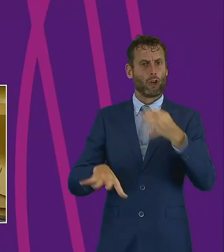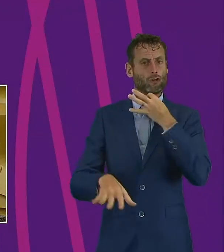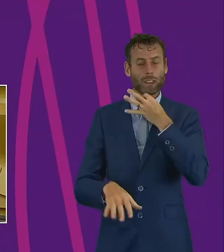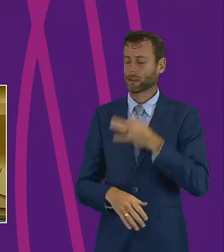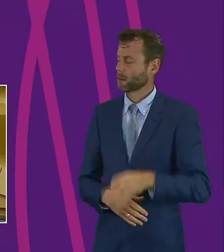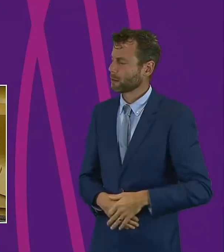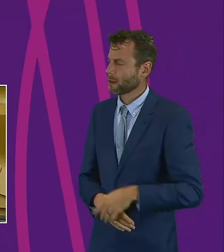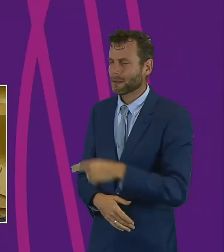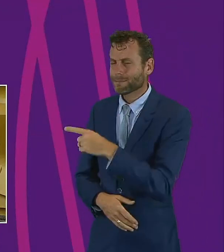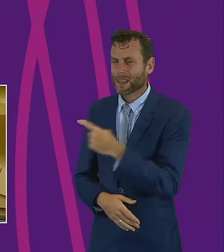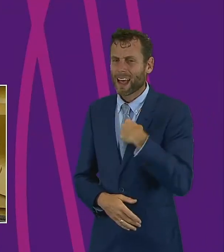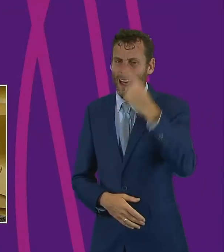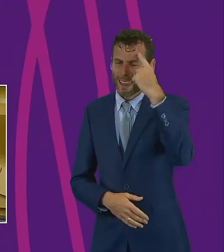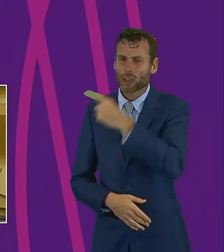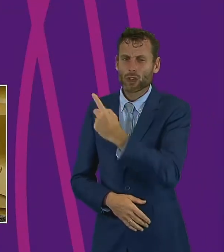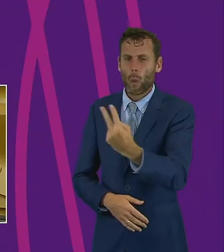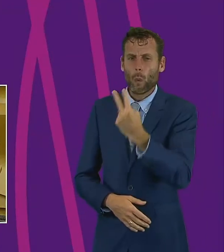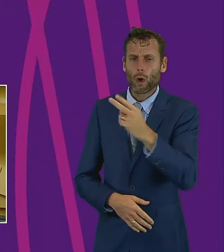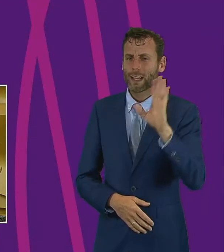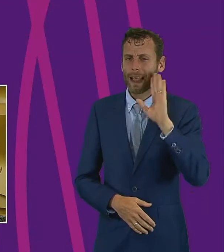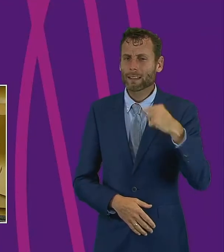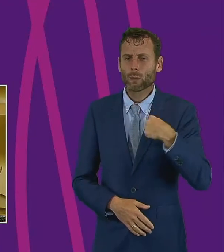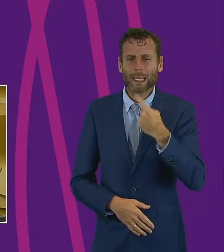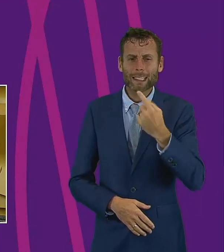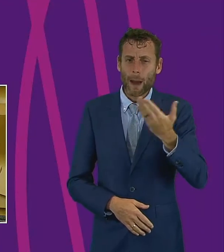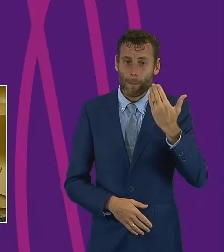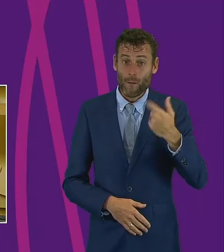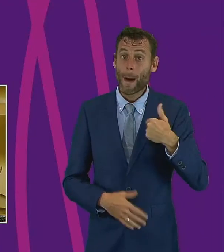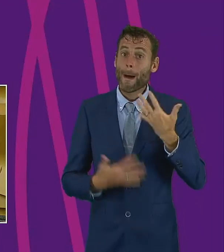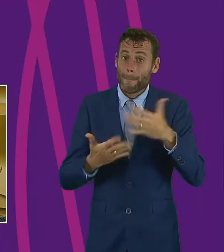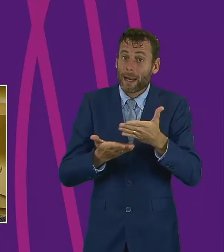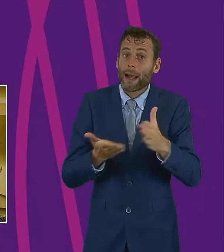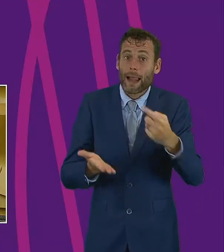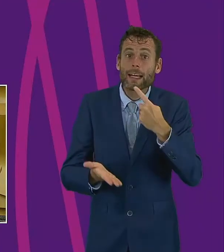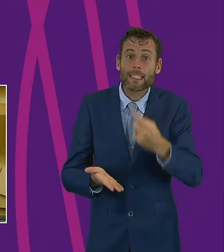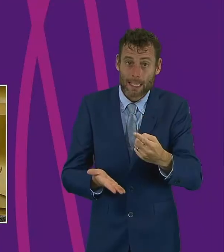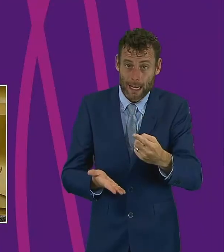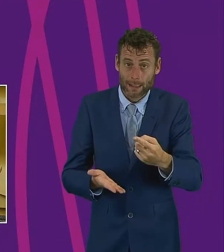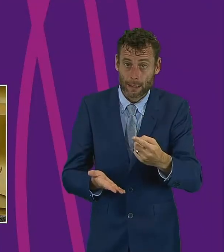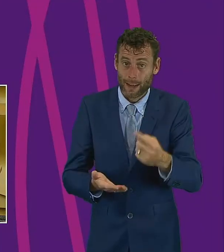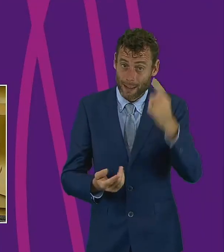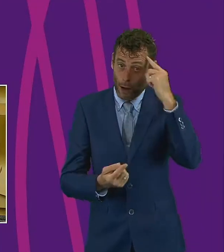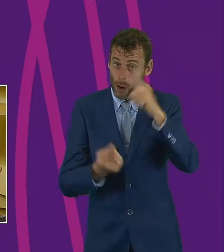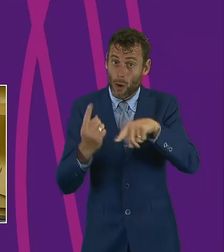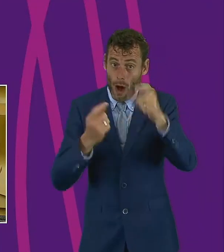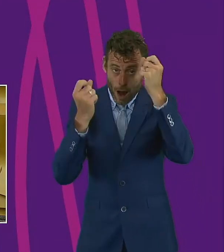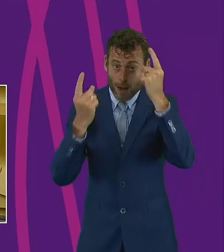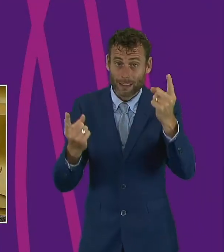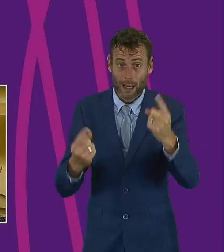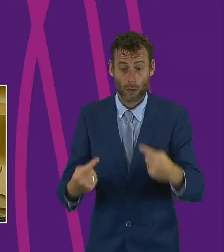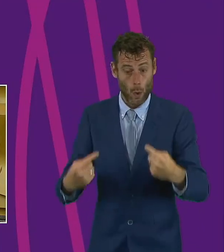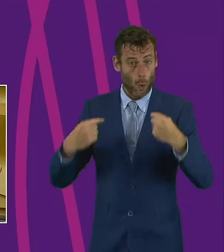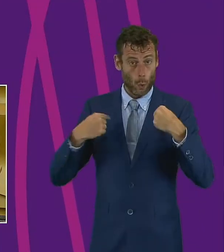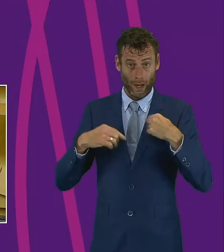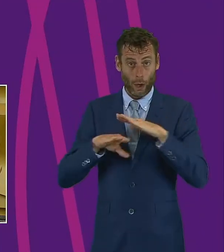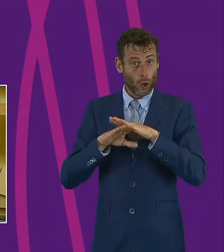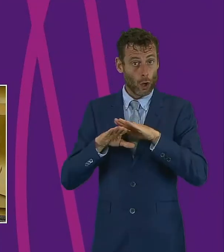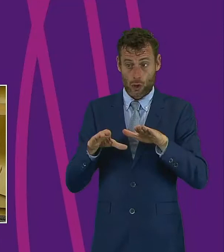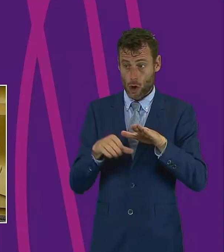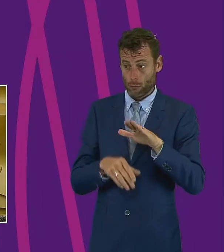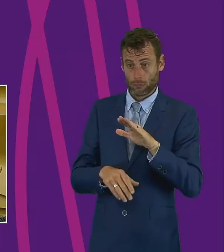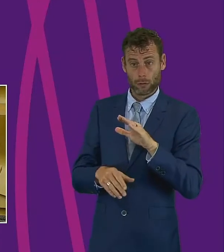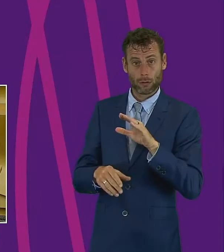very clearly, and I think this is something that most reasonable people would understand, ministers are not involved in the